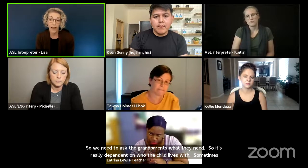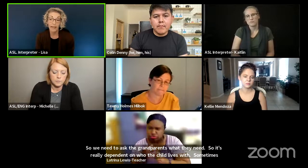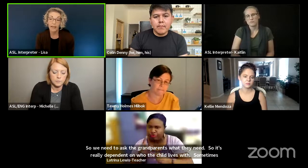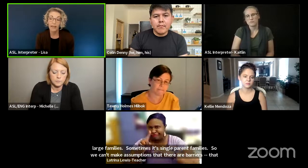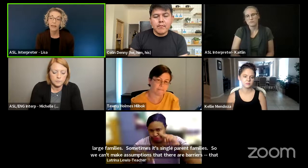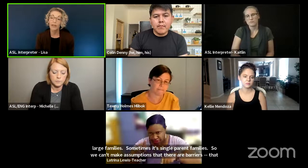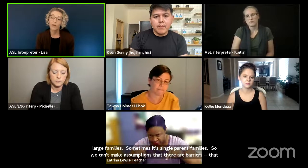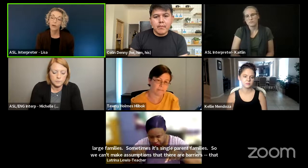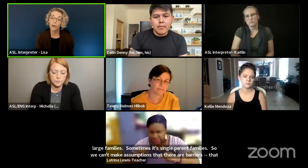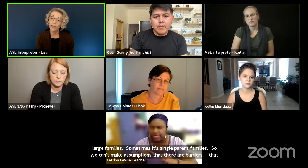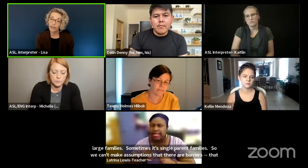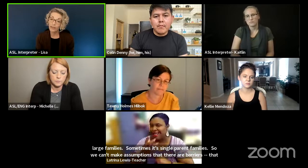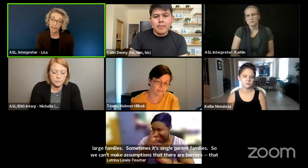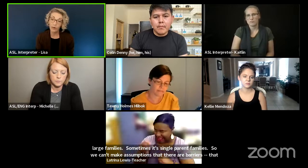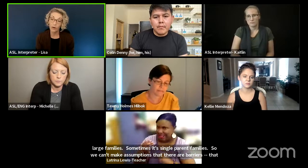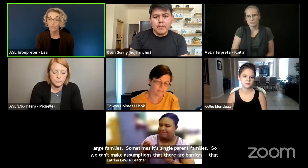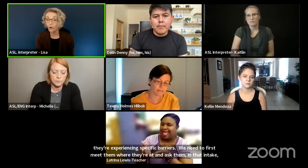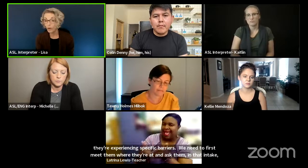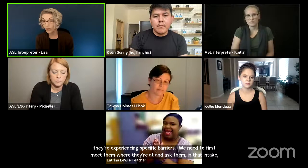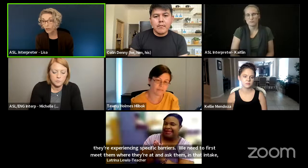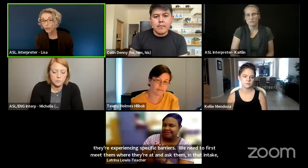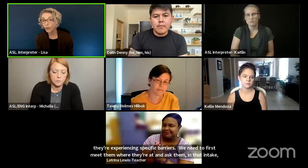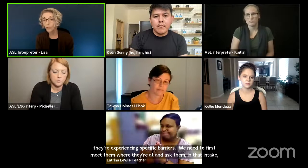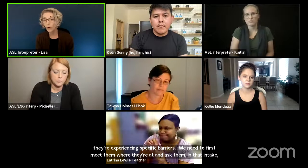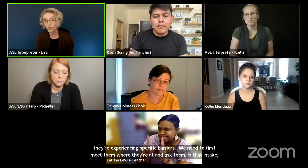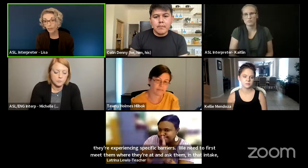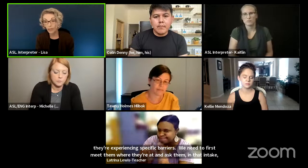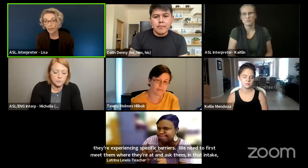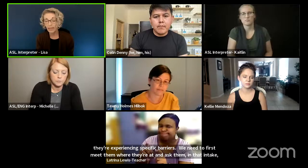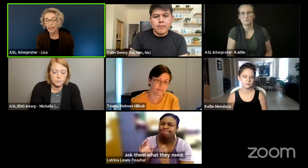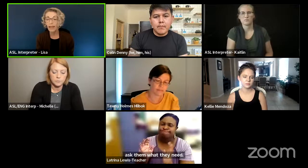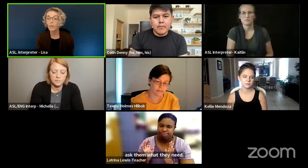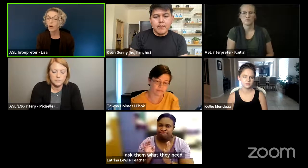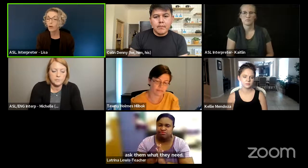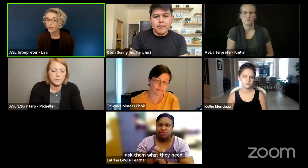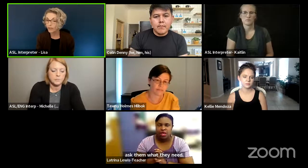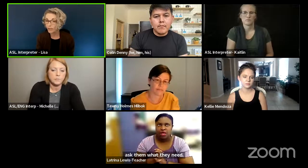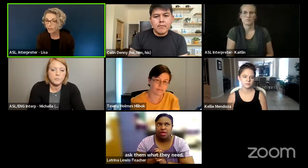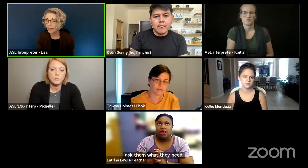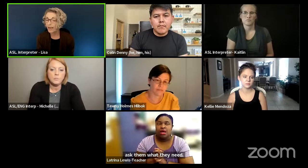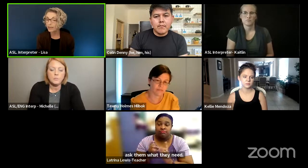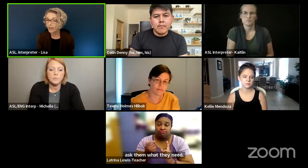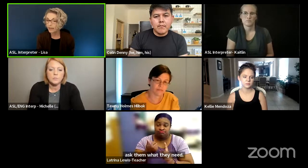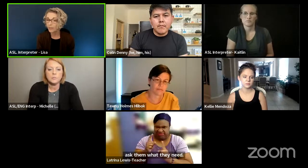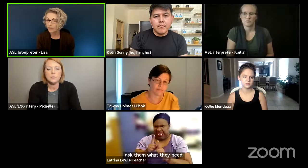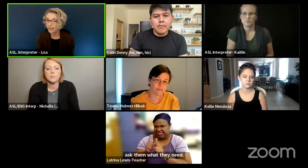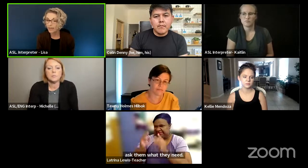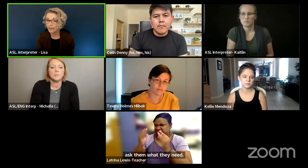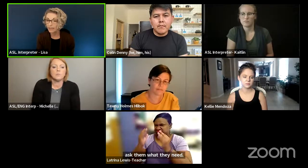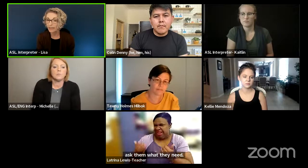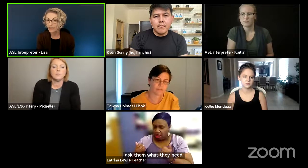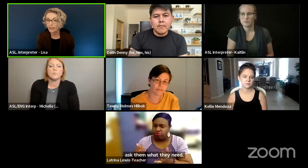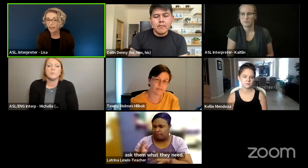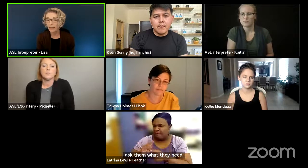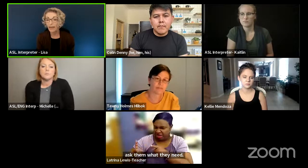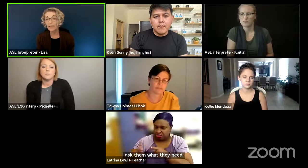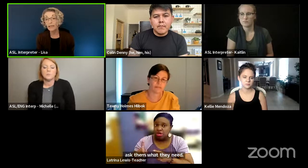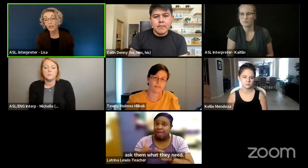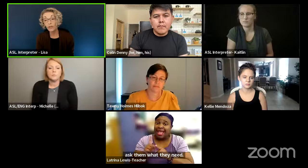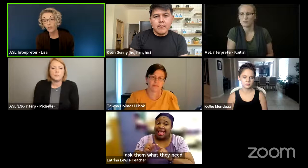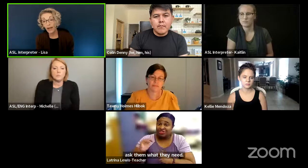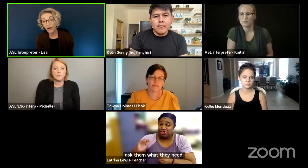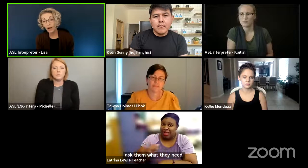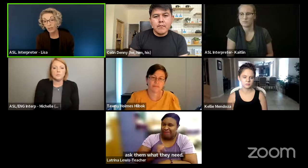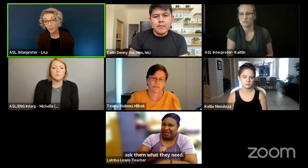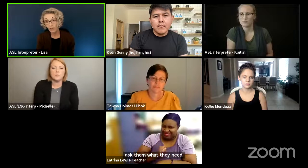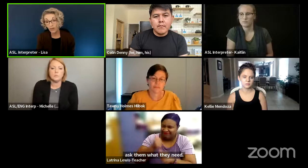offer that. So I think that's important. More culture, more diversity, and more questions, asking them what they need. As a